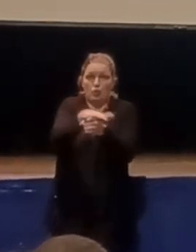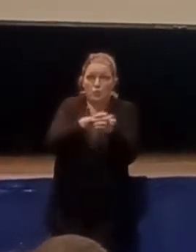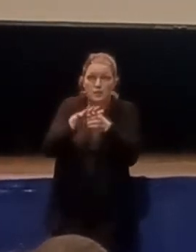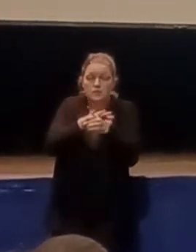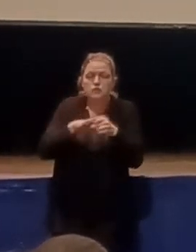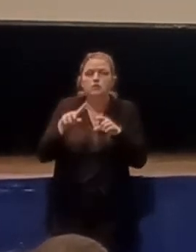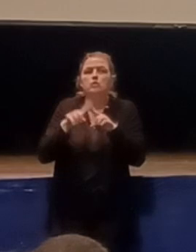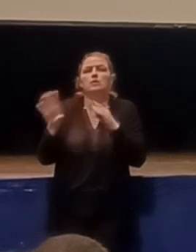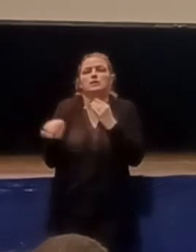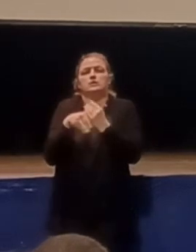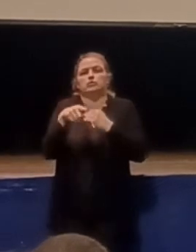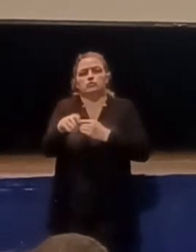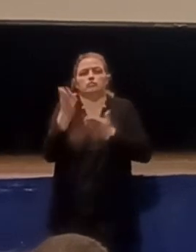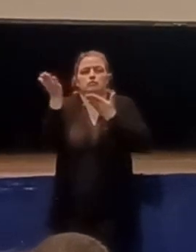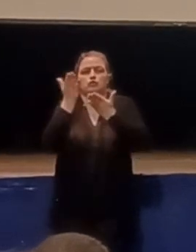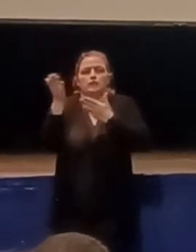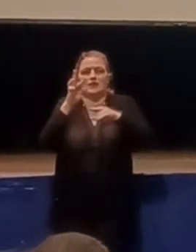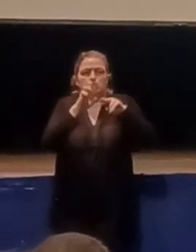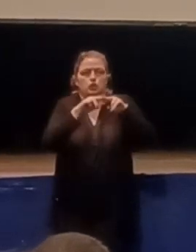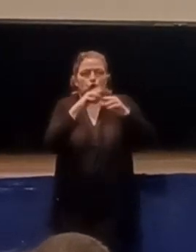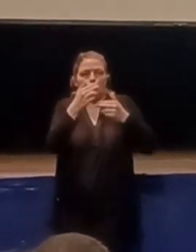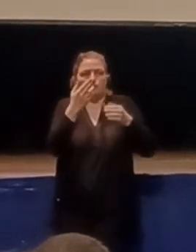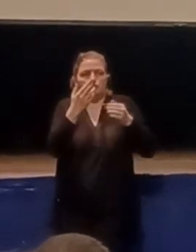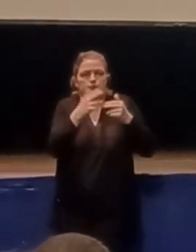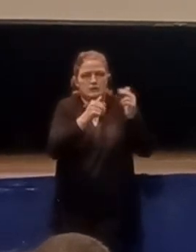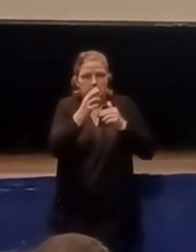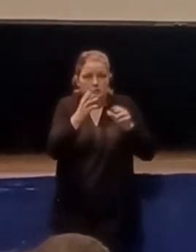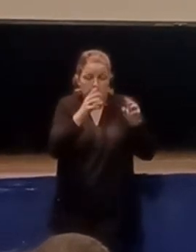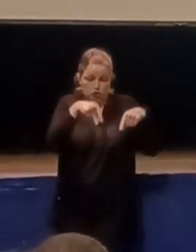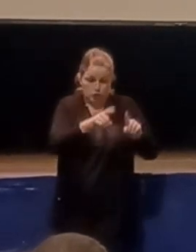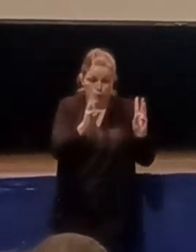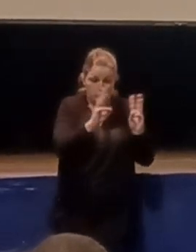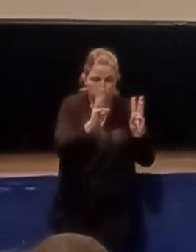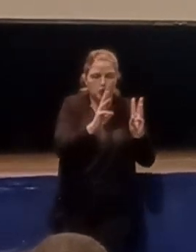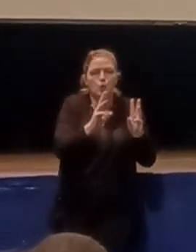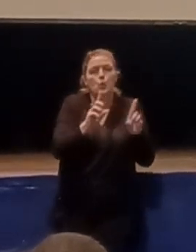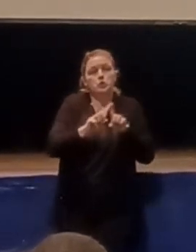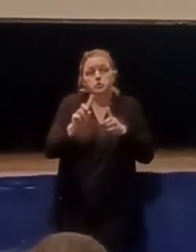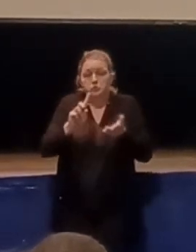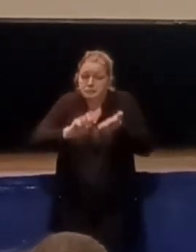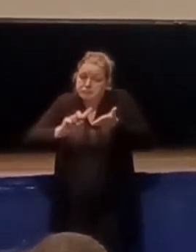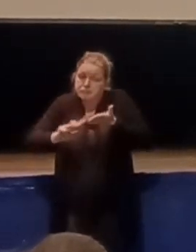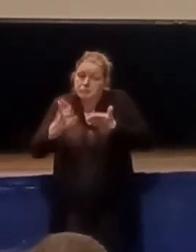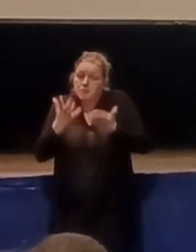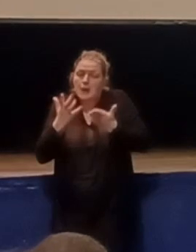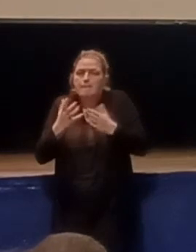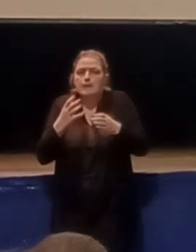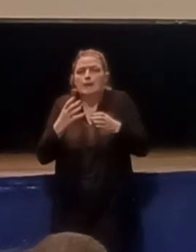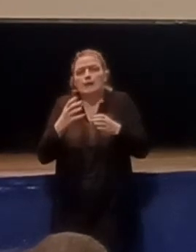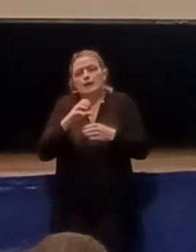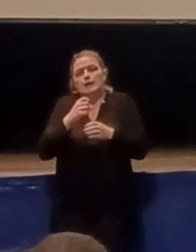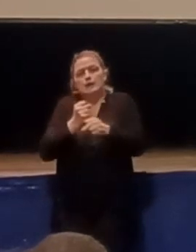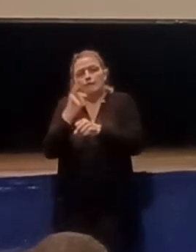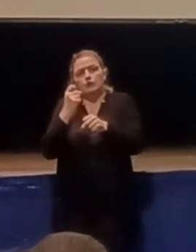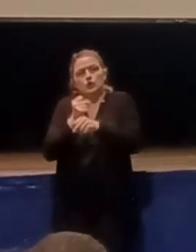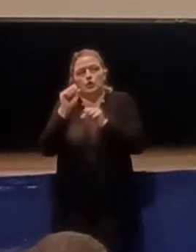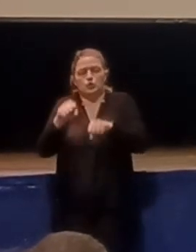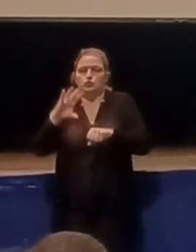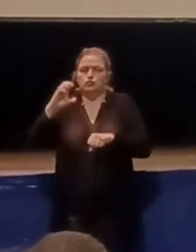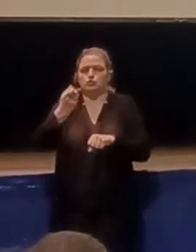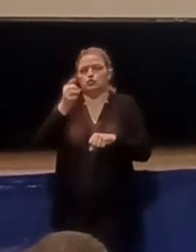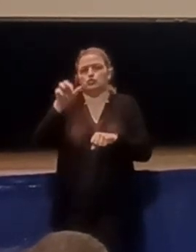in addition to serving as a salt facility in the winter, we are exploring the feasibility of doing a seasonal charm here so that